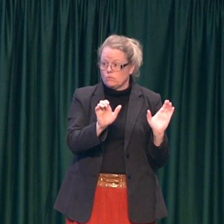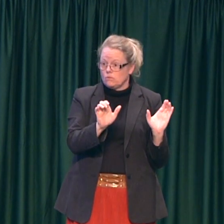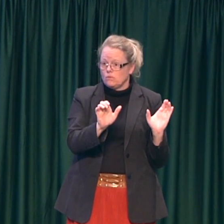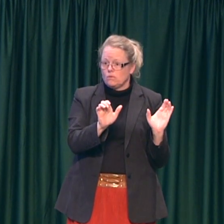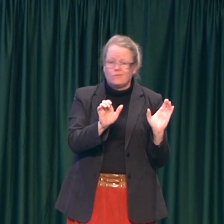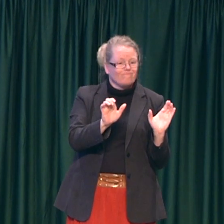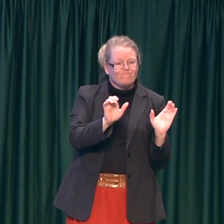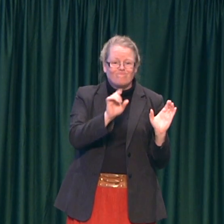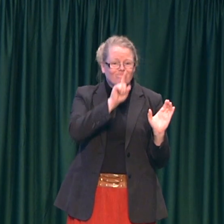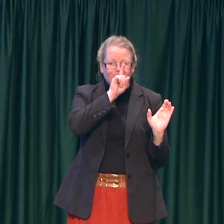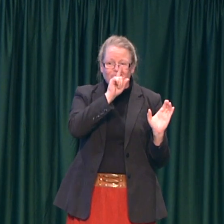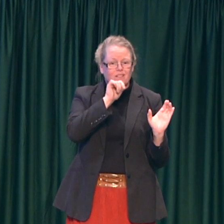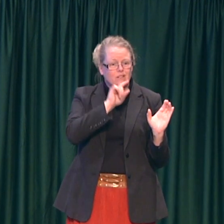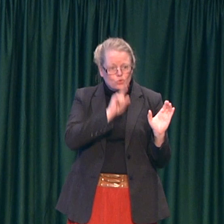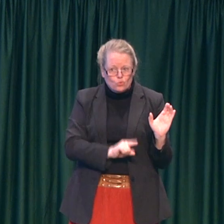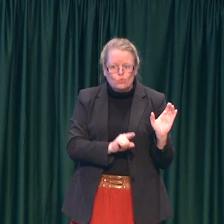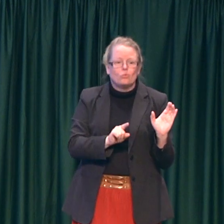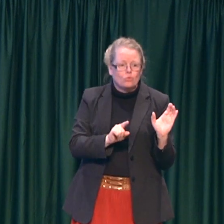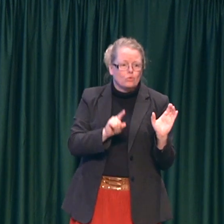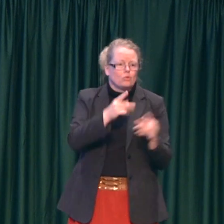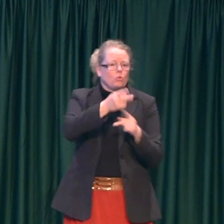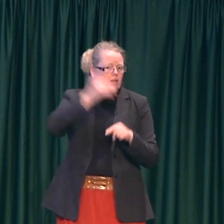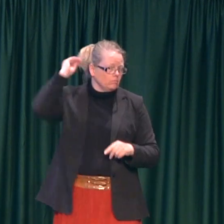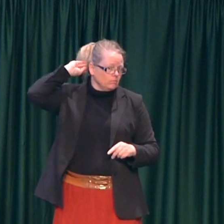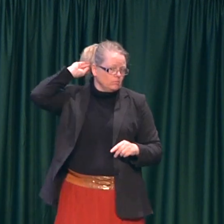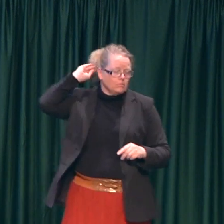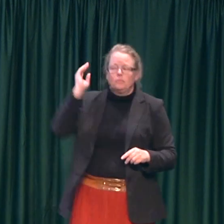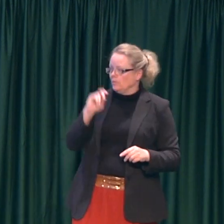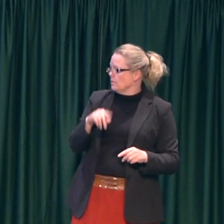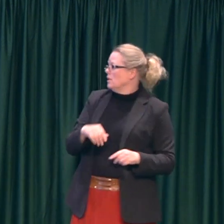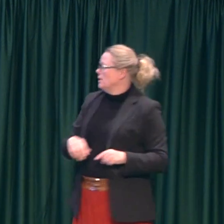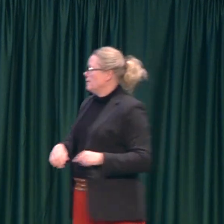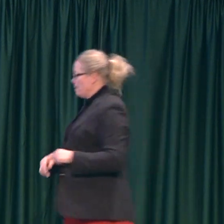are certified, all interpreters are qualified. Well, it's not the case. So just keep that in the back of your mind.